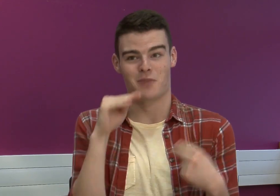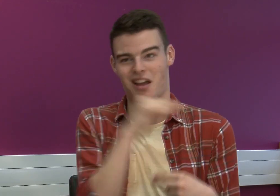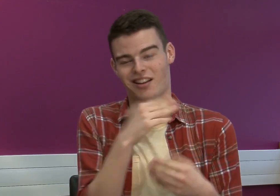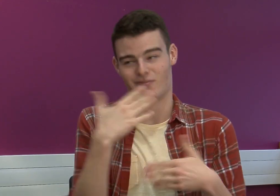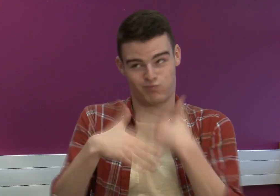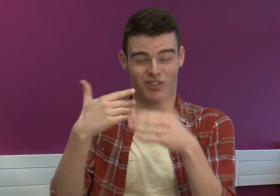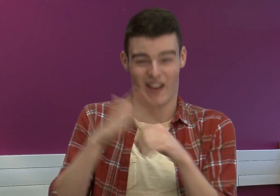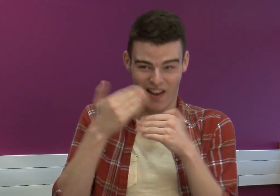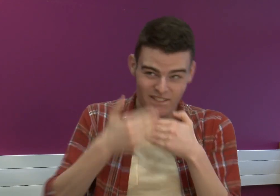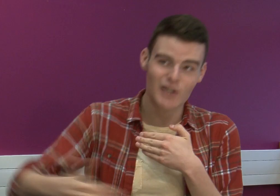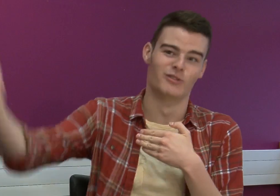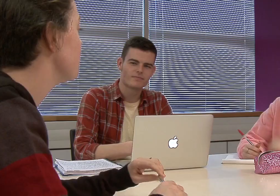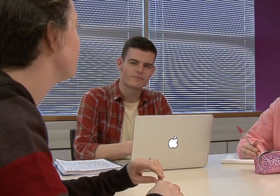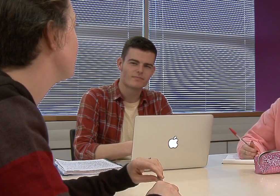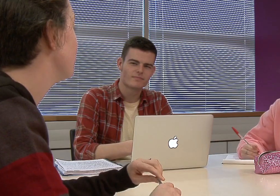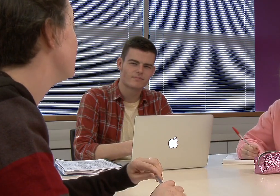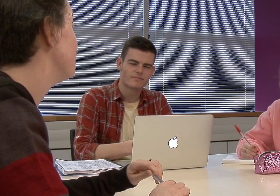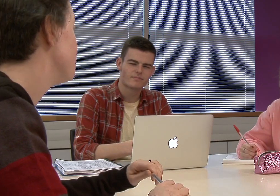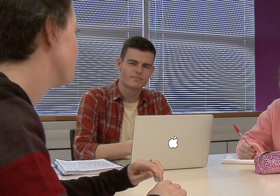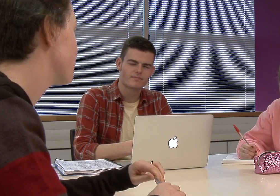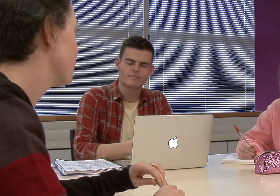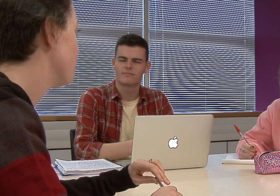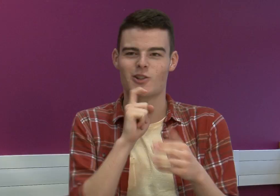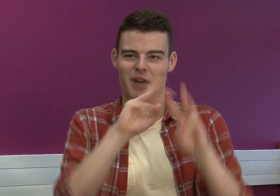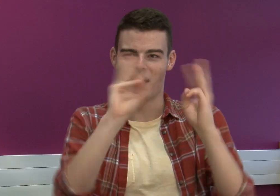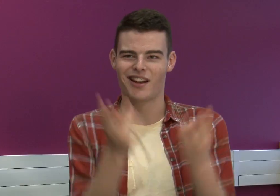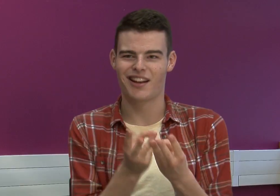language is Irish Sign Language, and it's extremely important to have access to that.